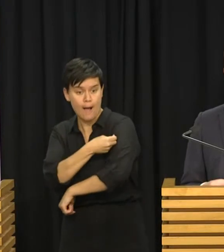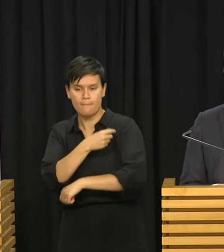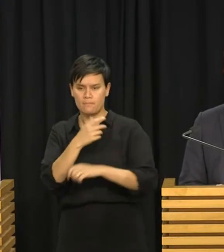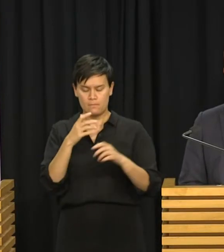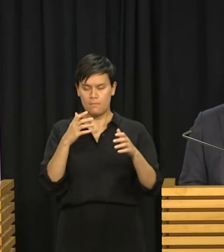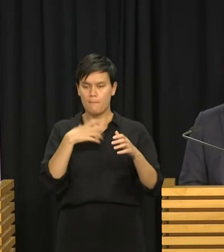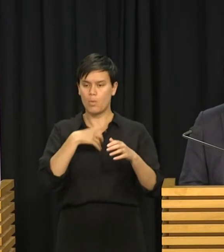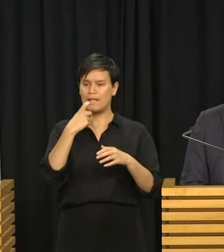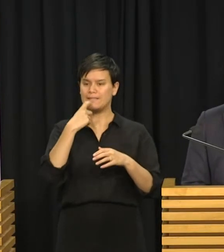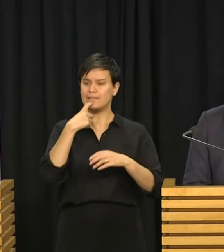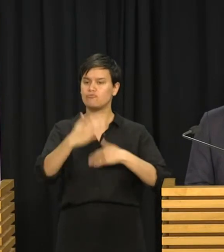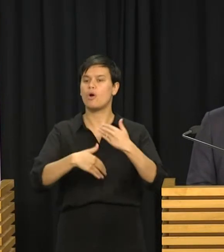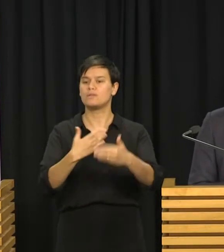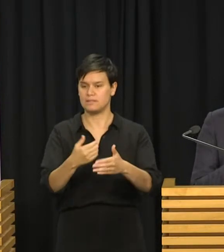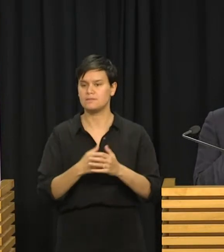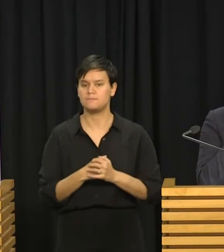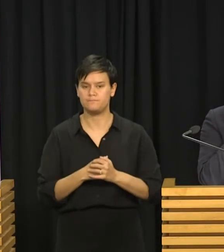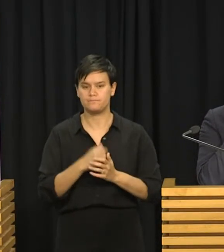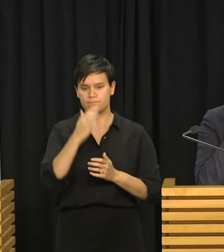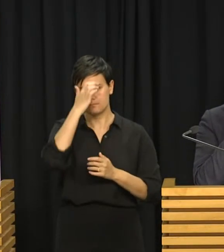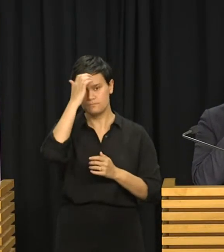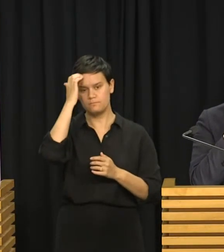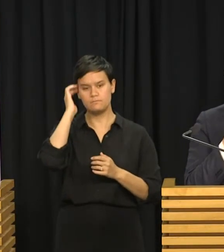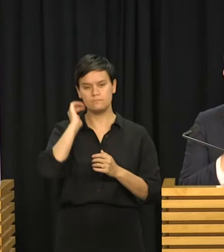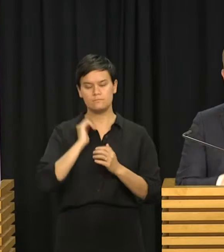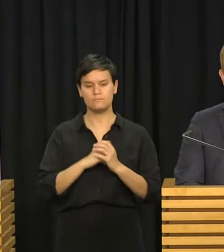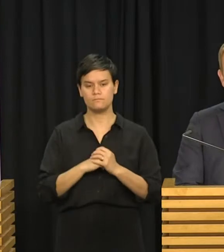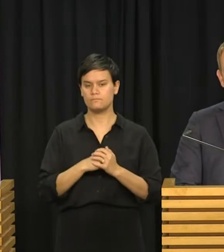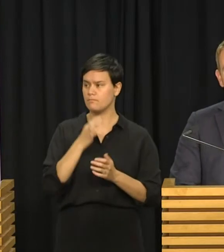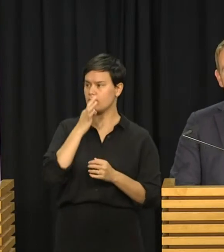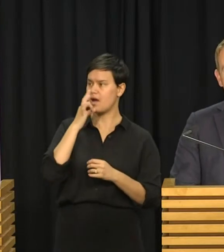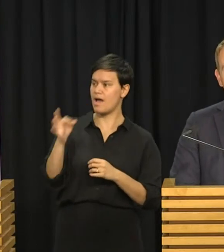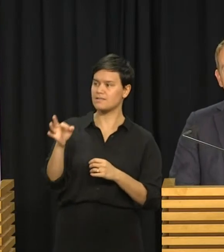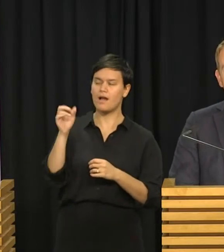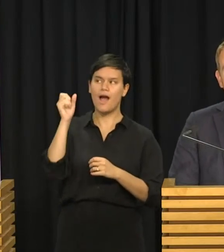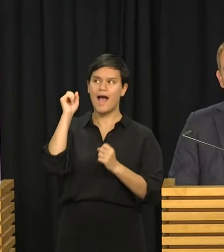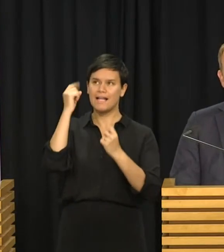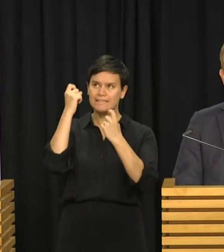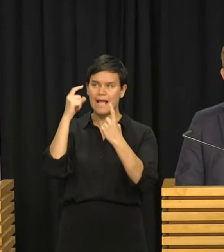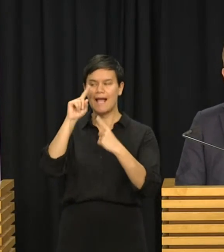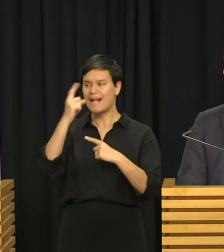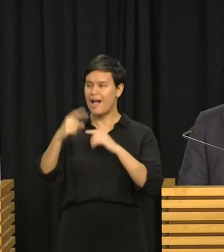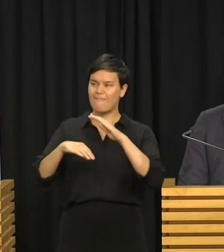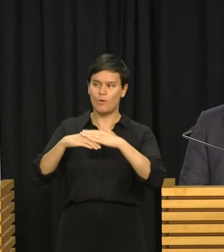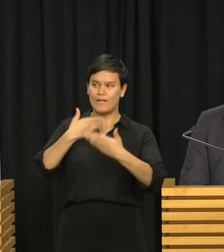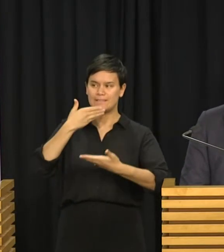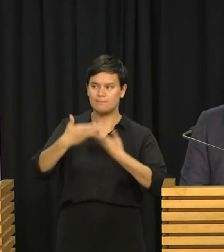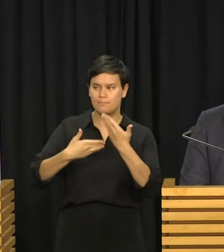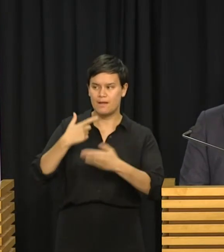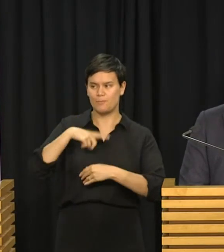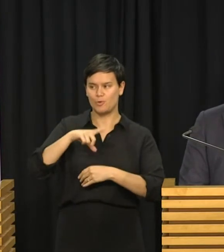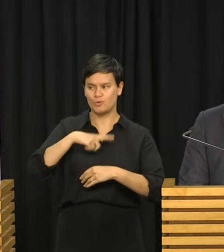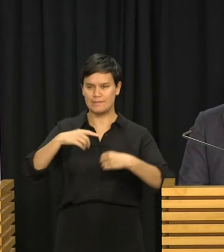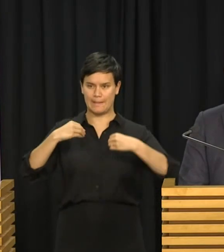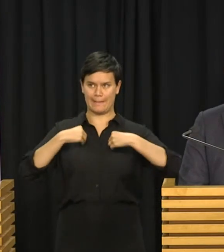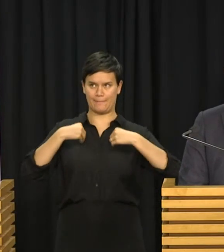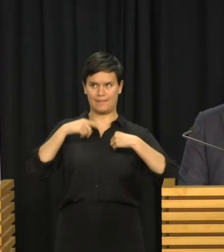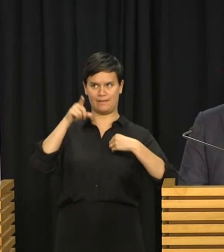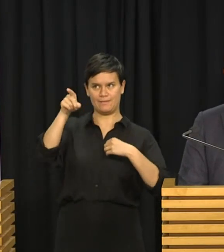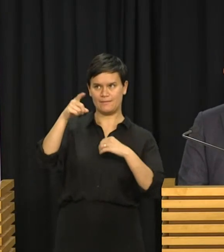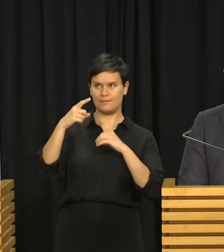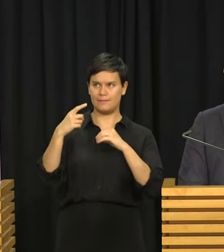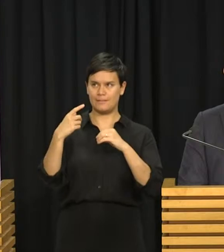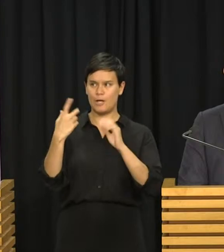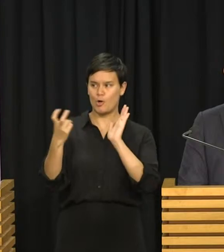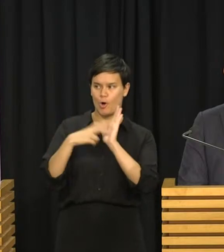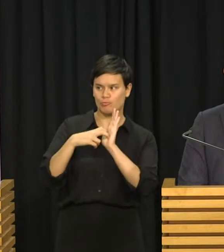second half of the year. Tina. I understand you can't give us specific details because of commercial sensitivity, but it's understood that, or it's been reported that Pfizer